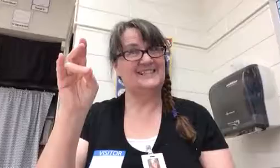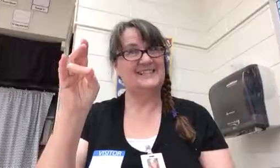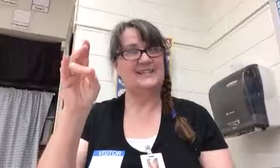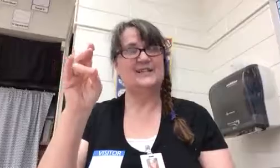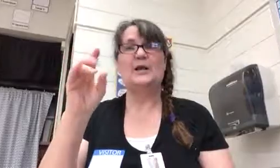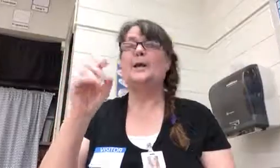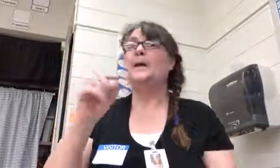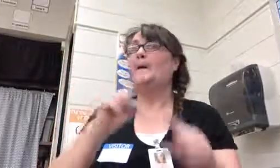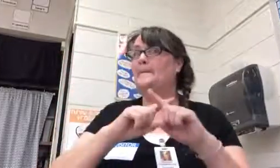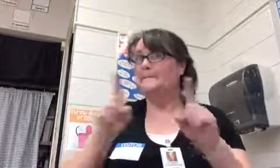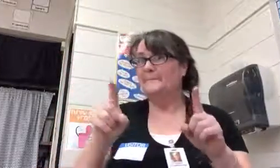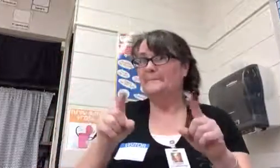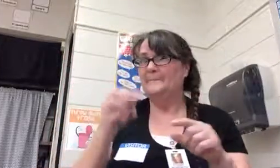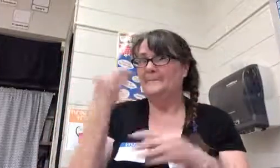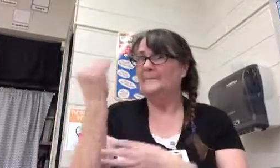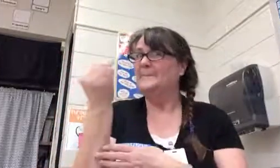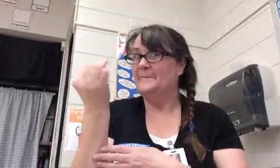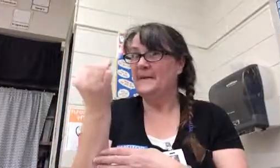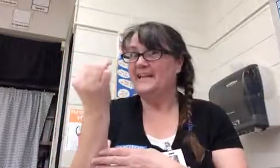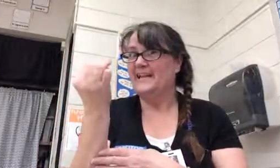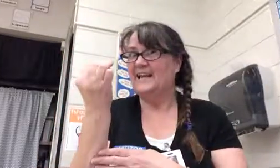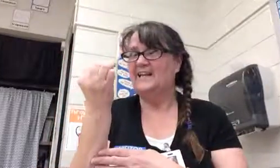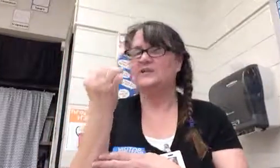It is 2018. January